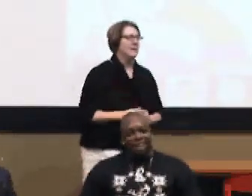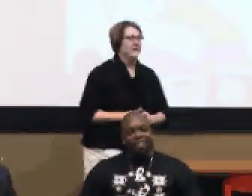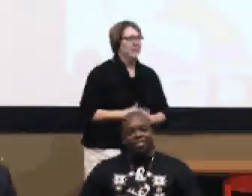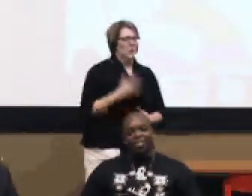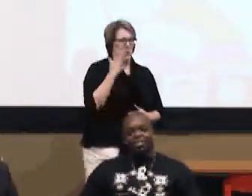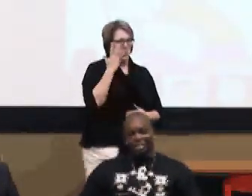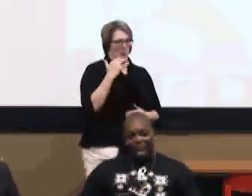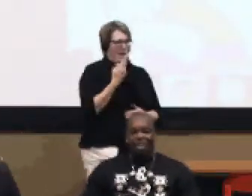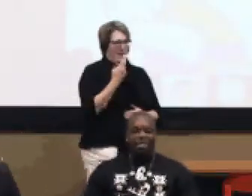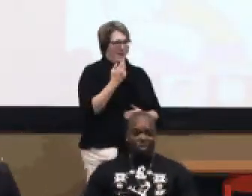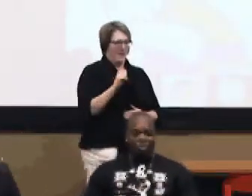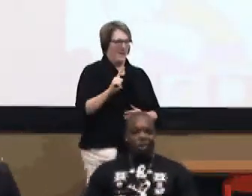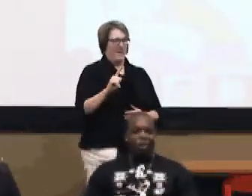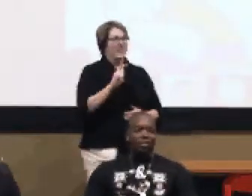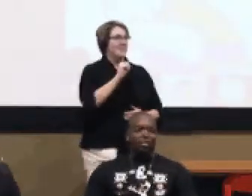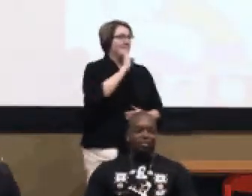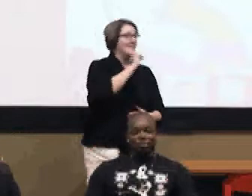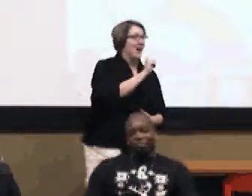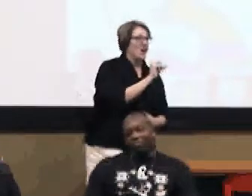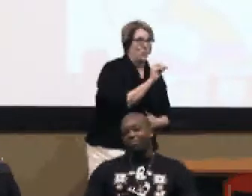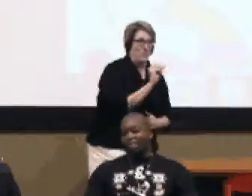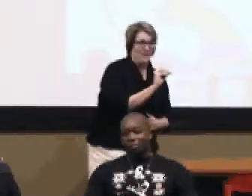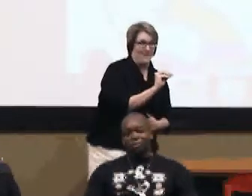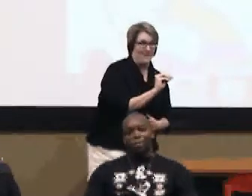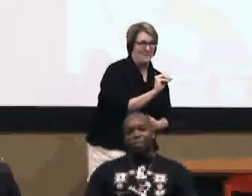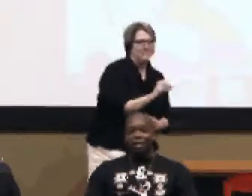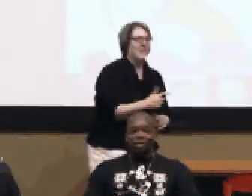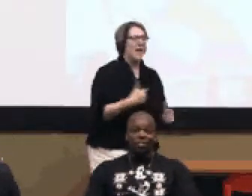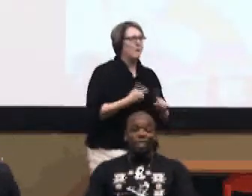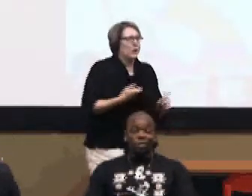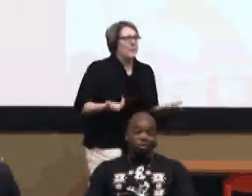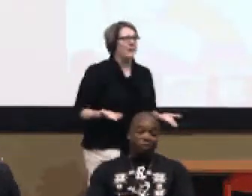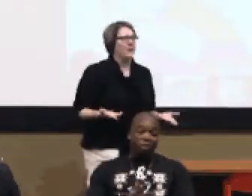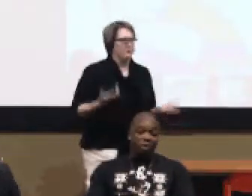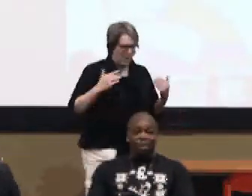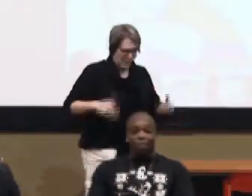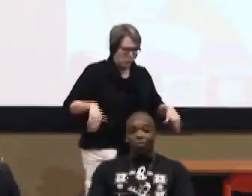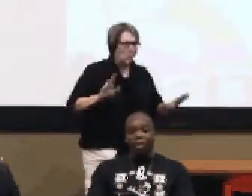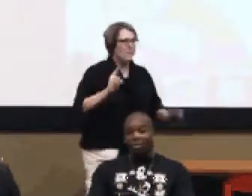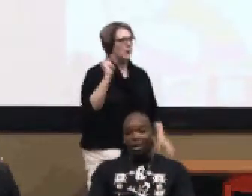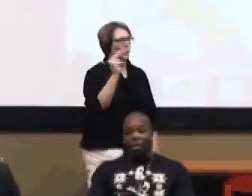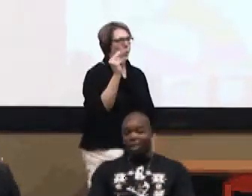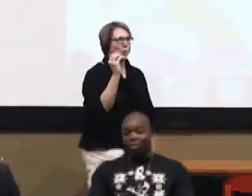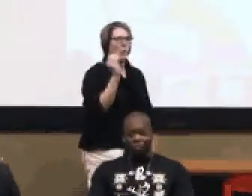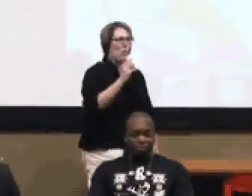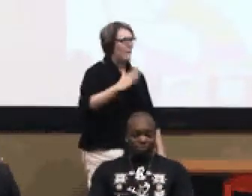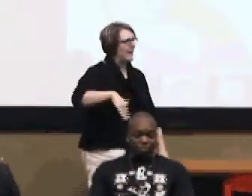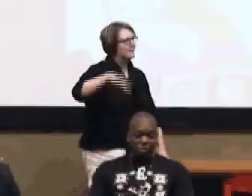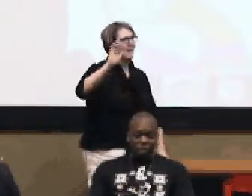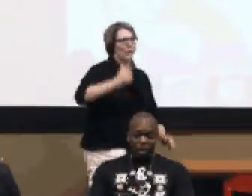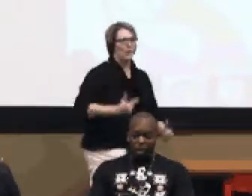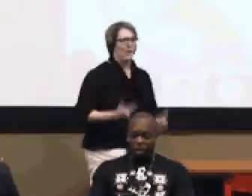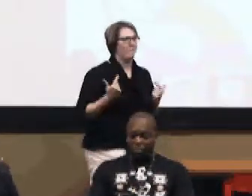the hell not Omaha? I'm from here. I grew up in North Oak my entire life.